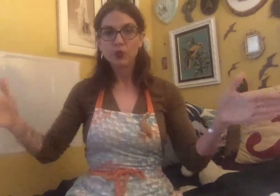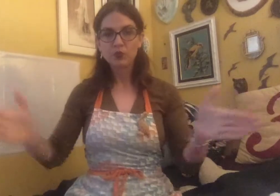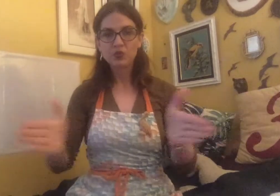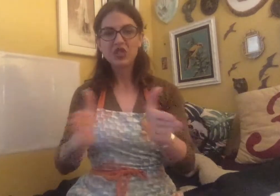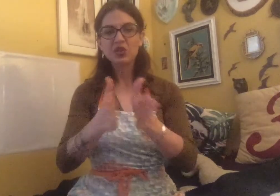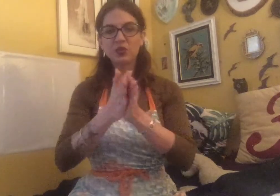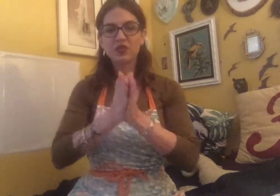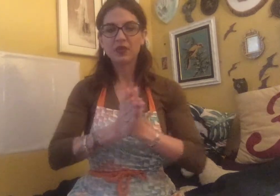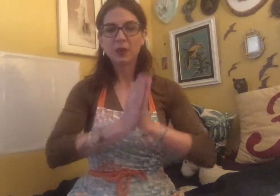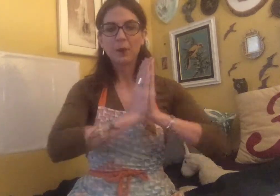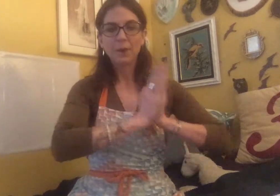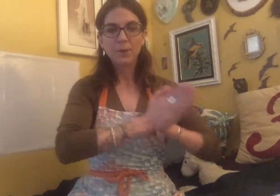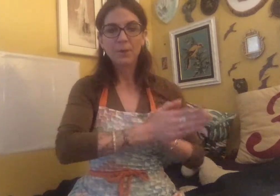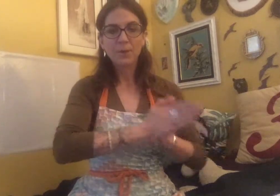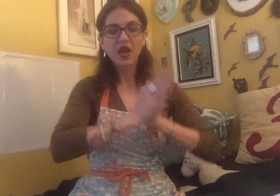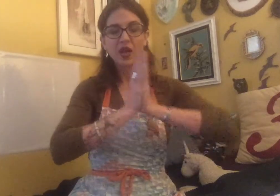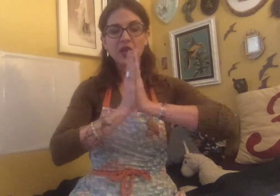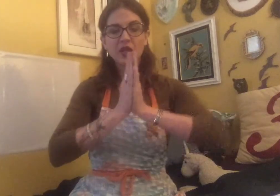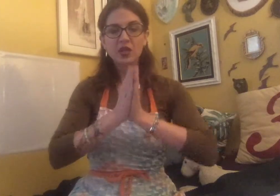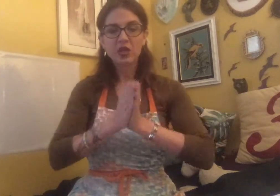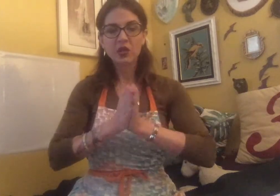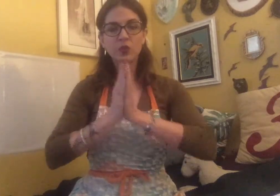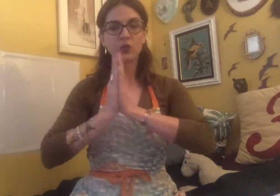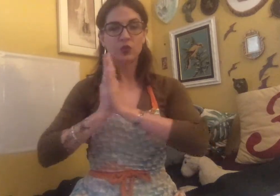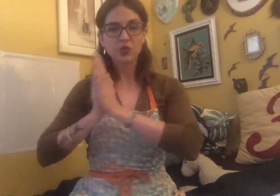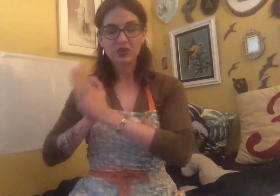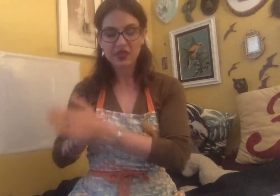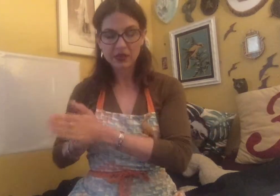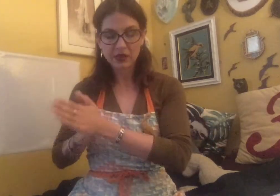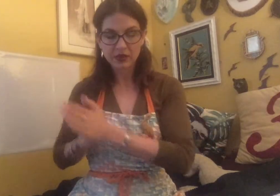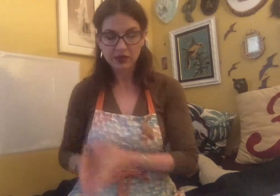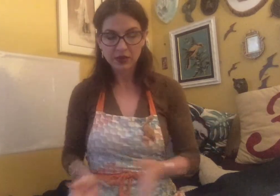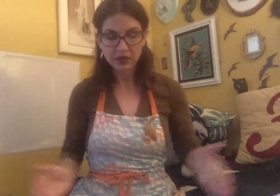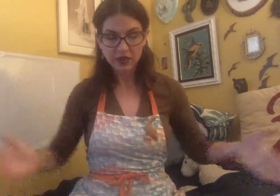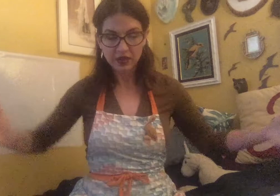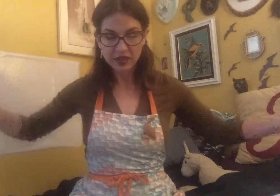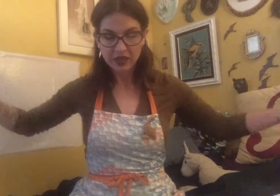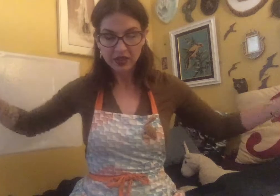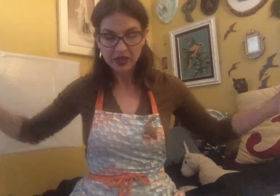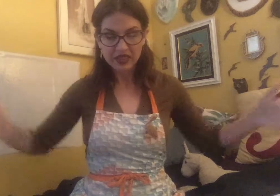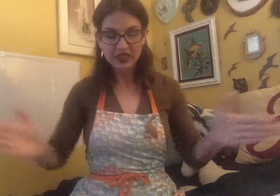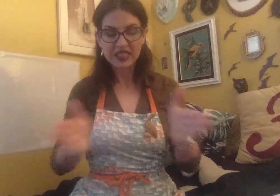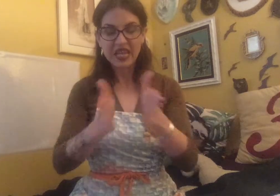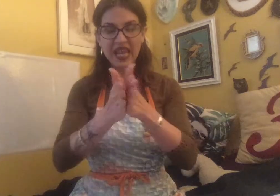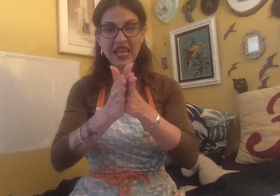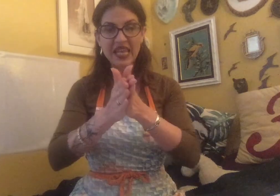Mute. M-U-T. name.